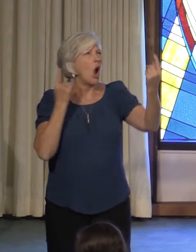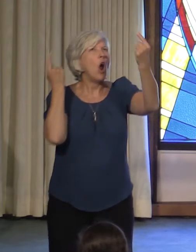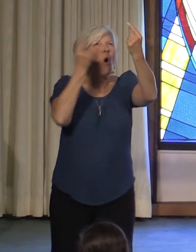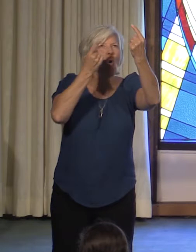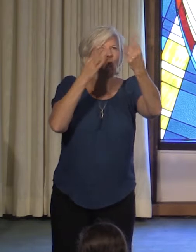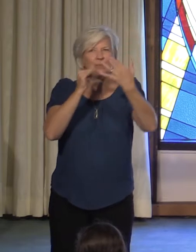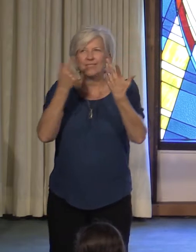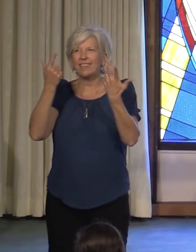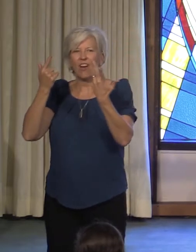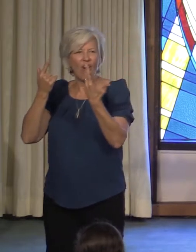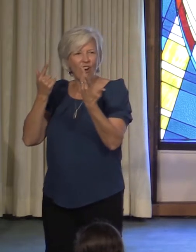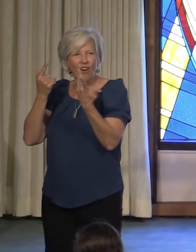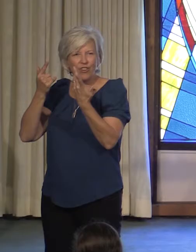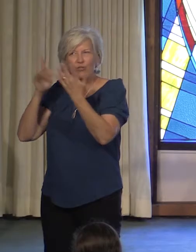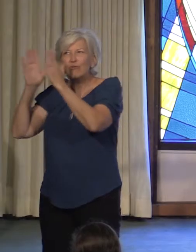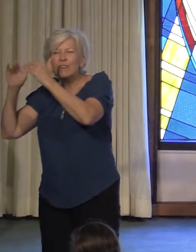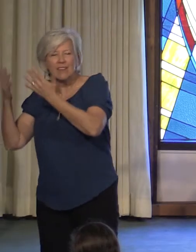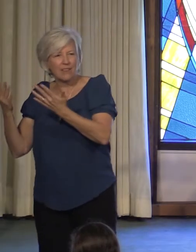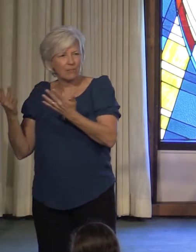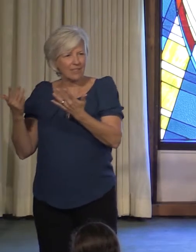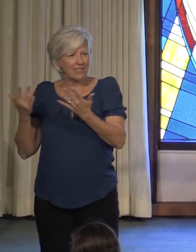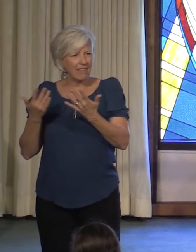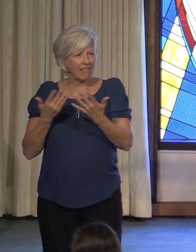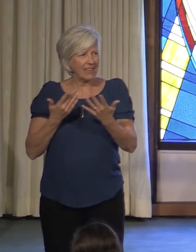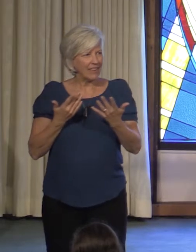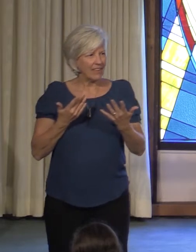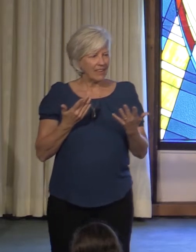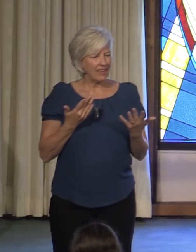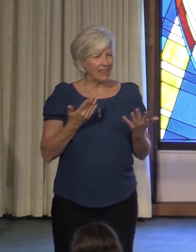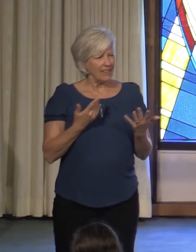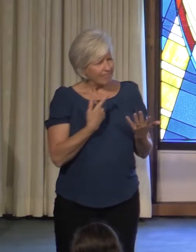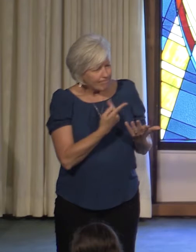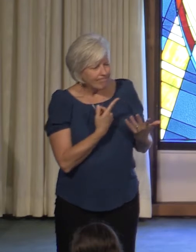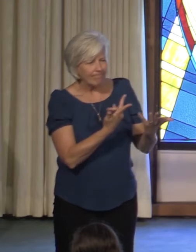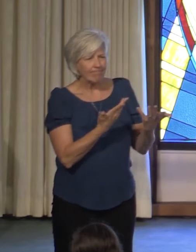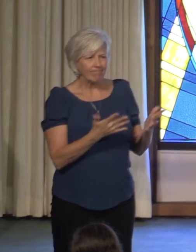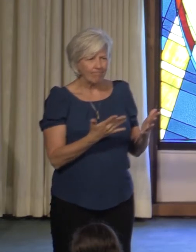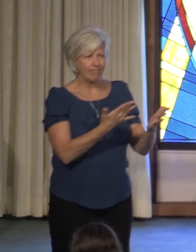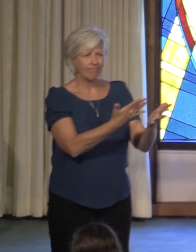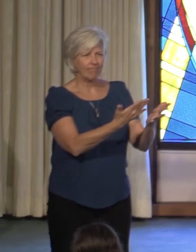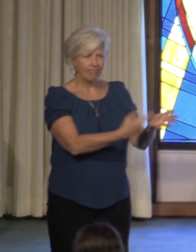the things that are holding us up together.